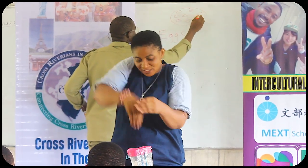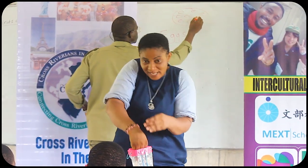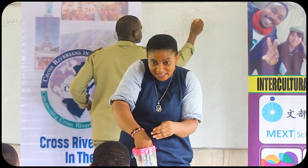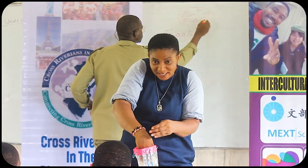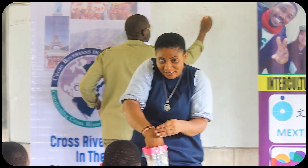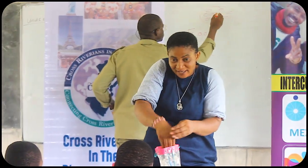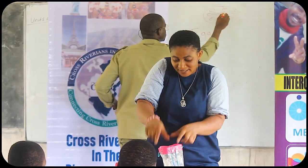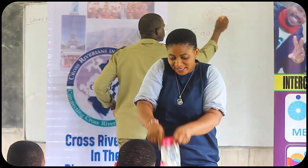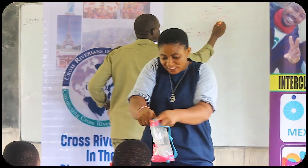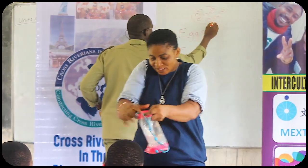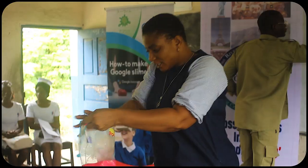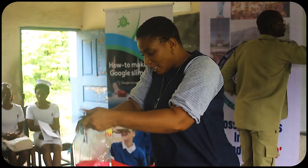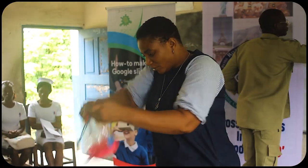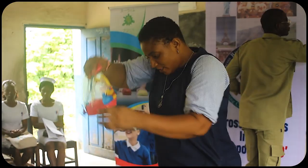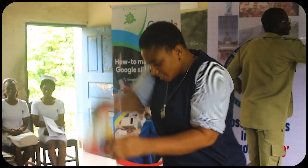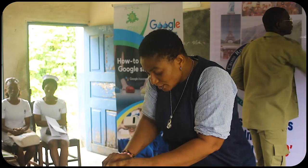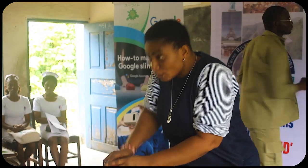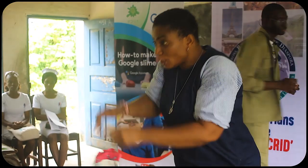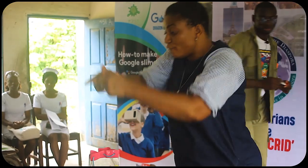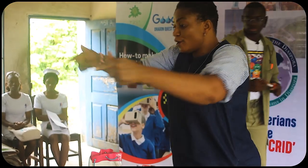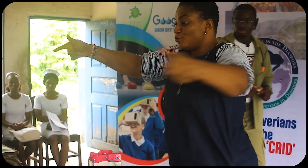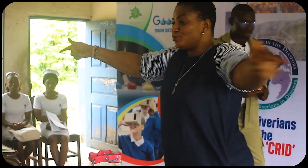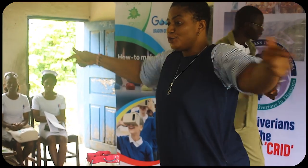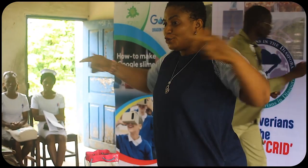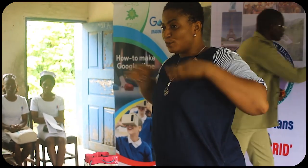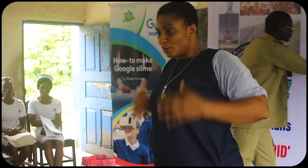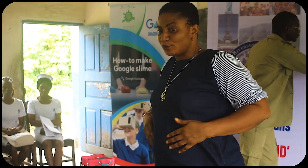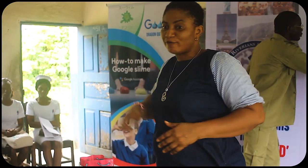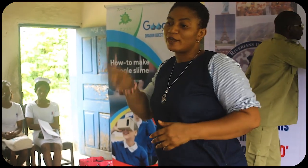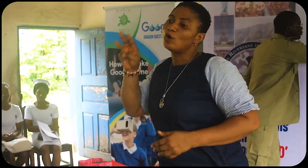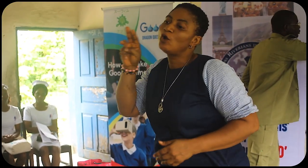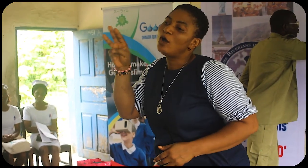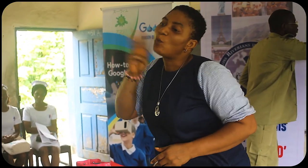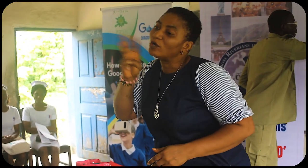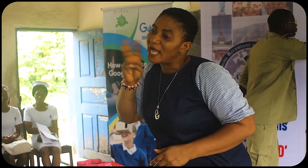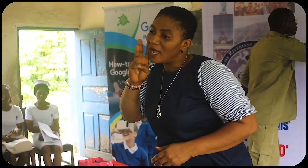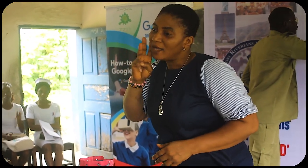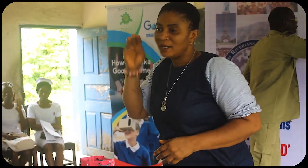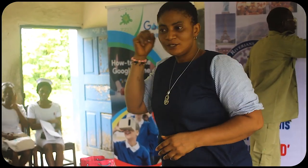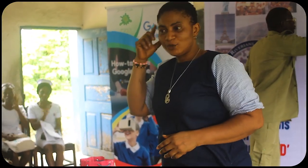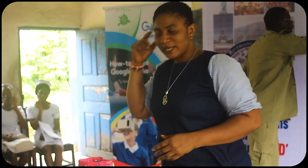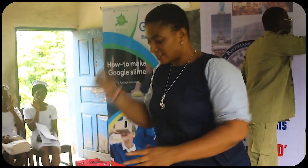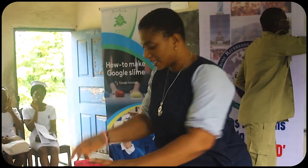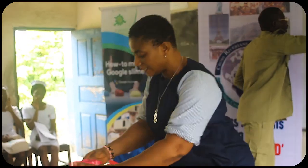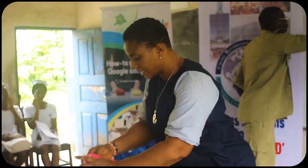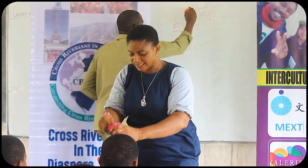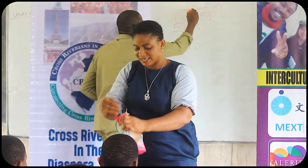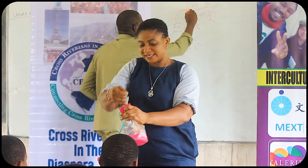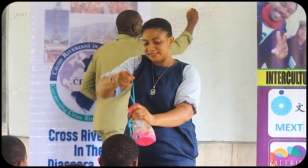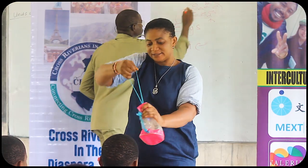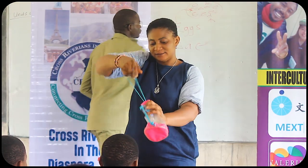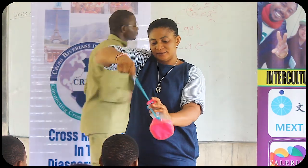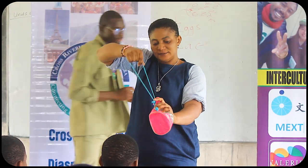egg inside here. Then this thing now is inside a very big body of water. Do you understand? And